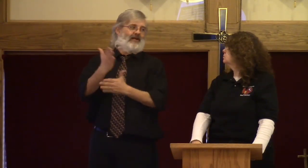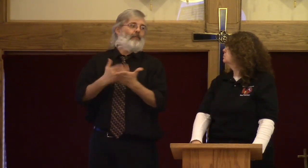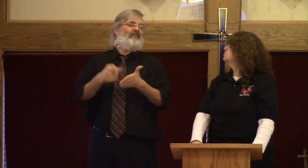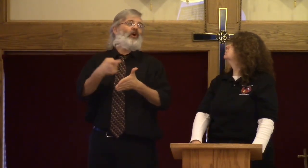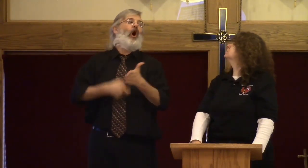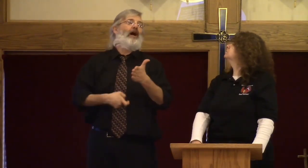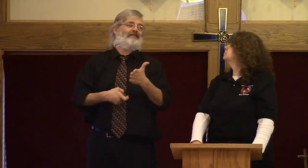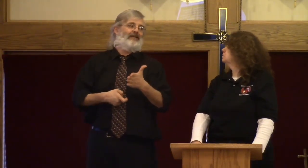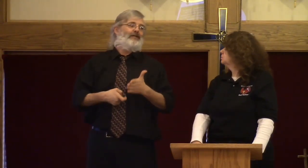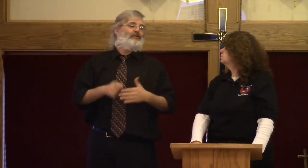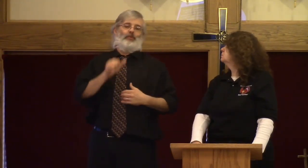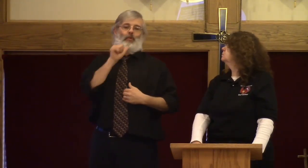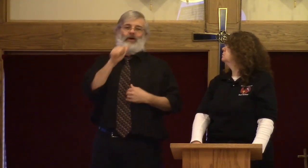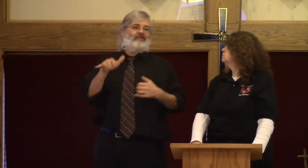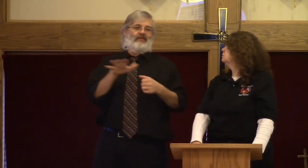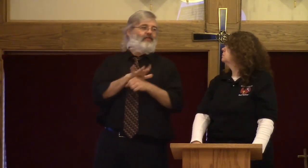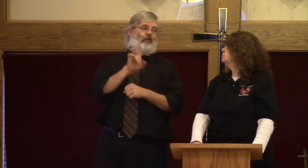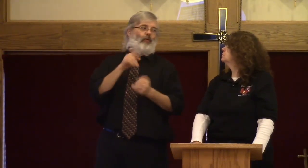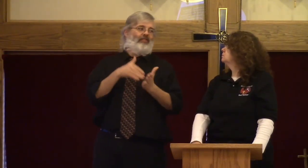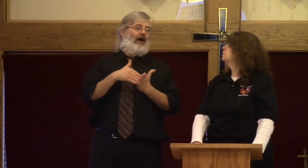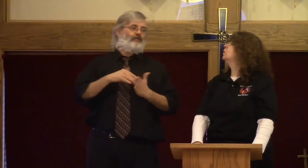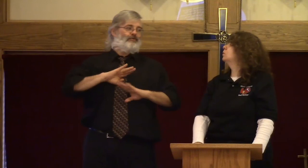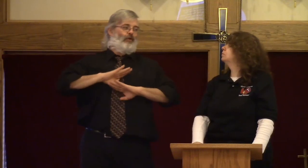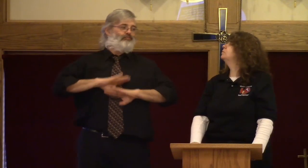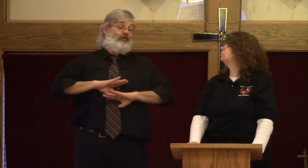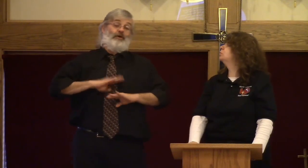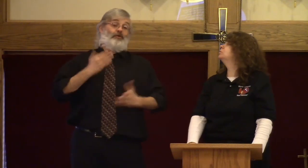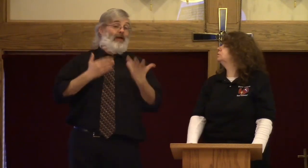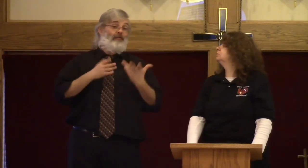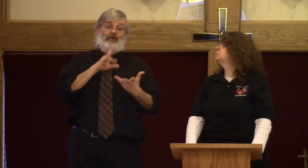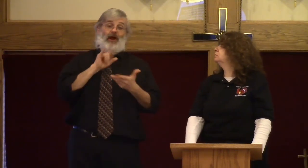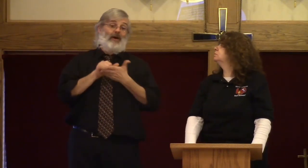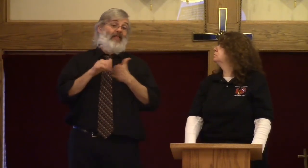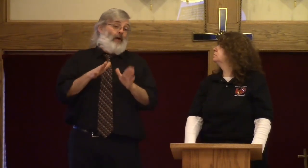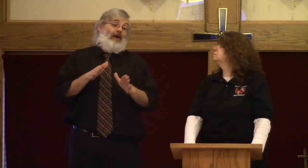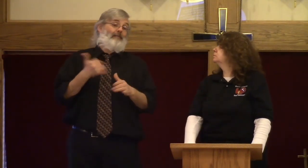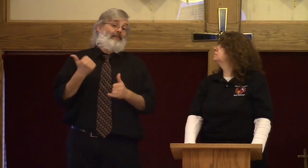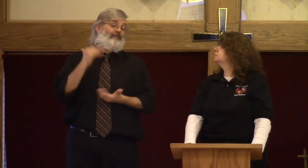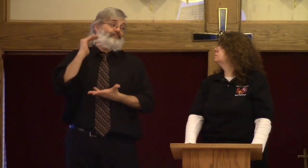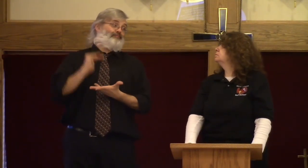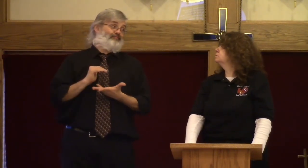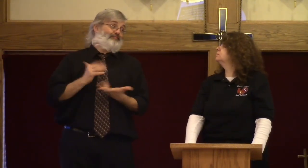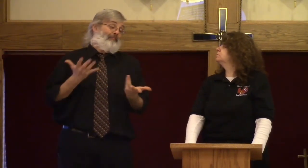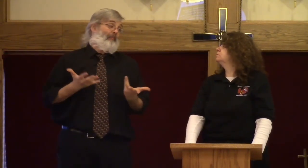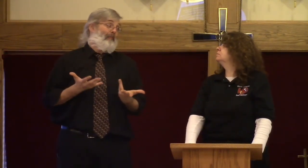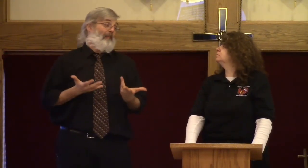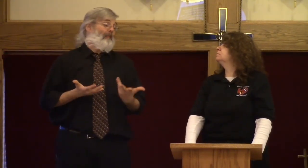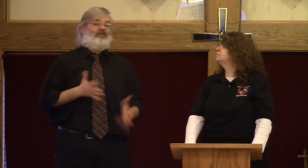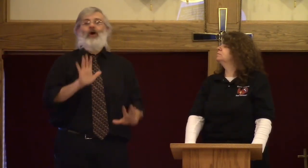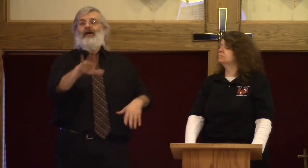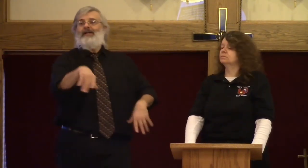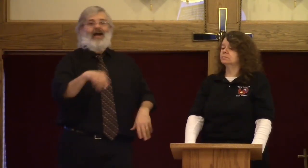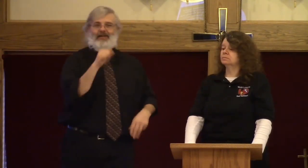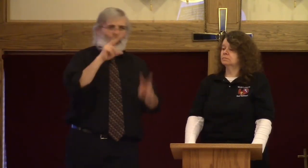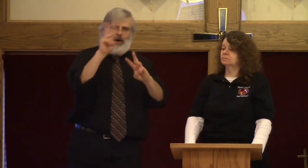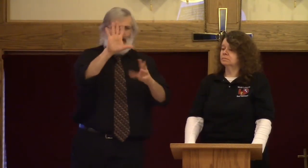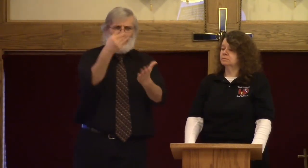of the cost. Well, it wasn't the full 1,000. So maybe we're talking about it that way, maybe. So don't worry about the